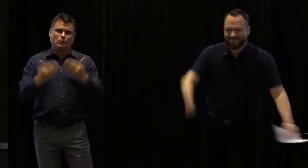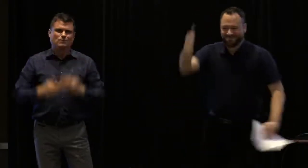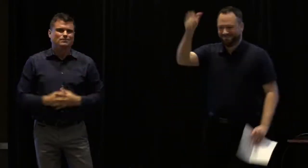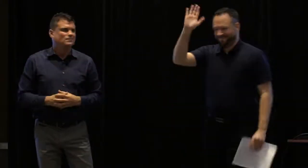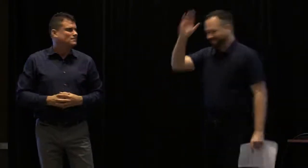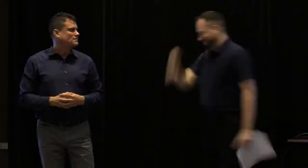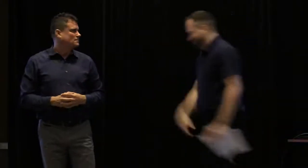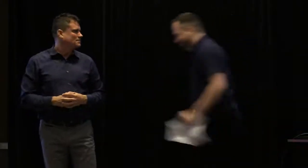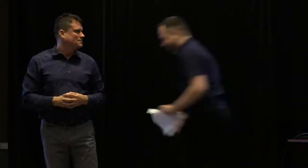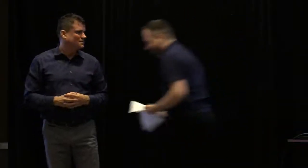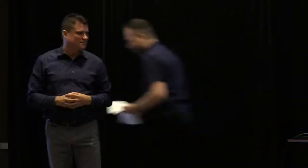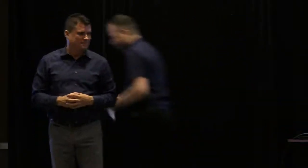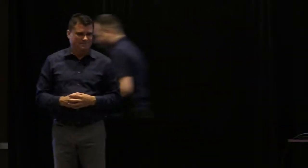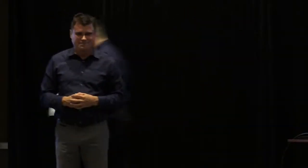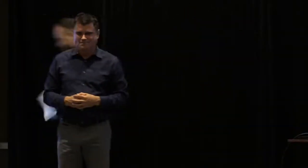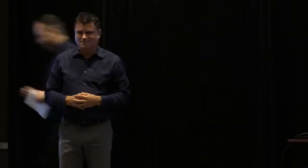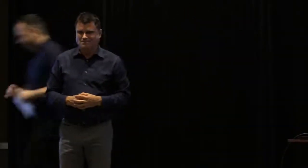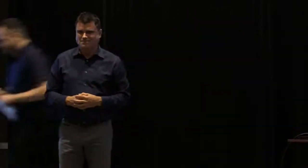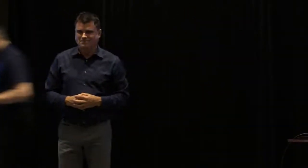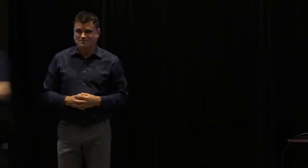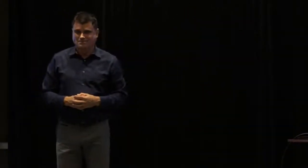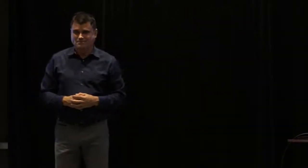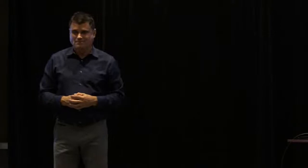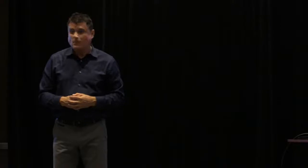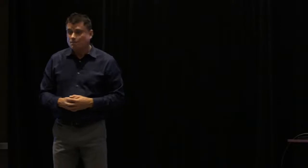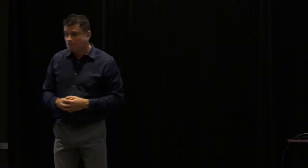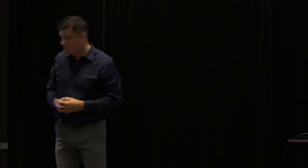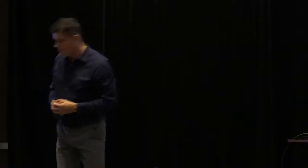all. Thank you.